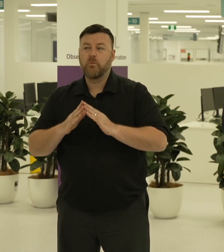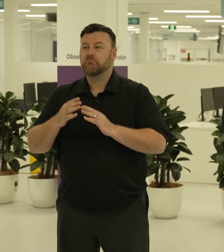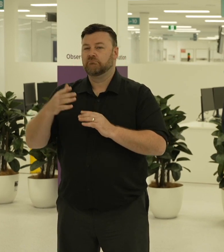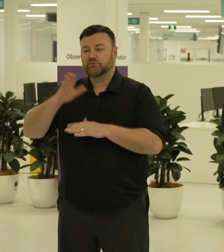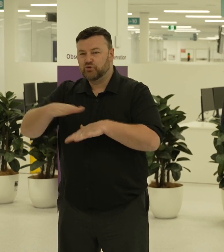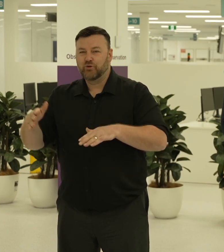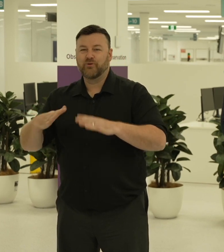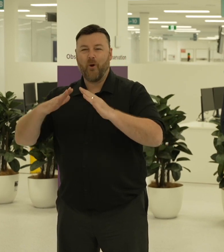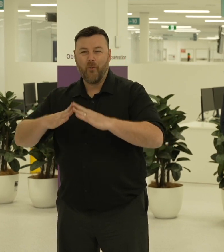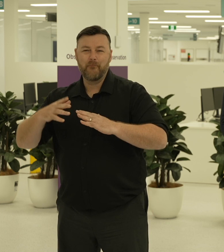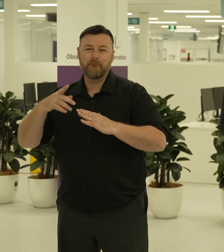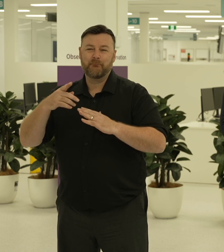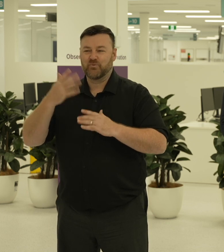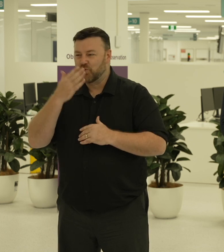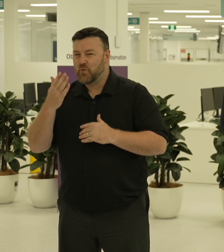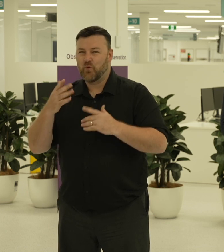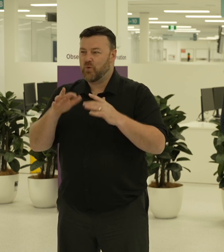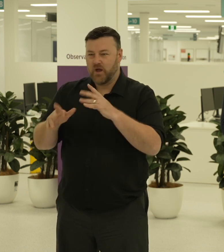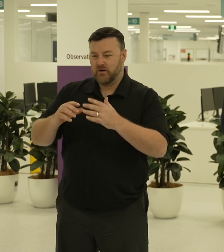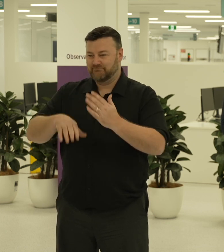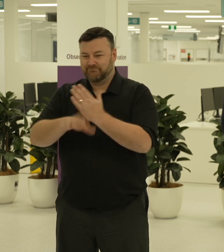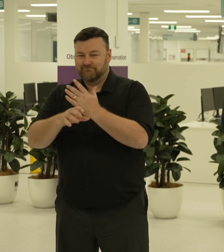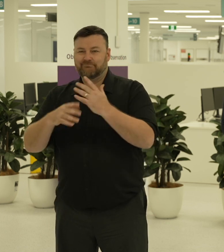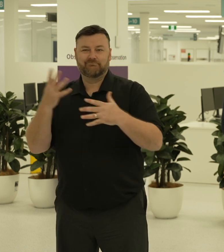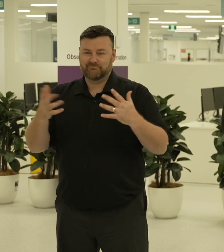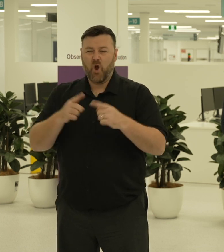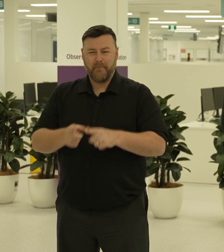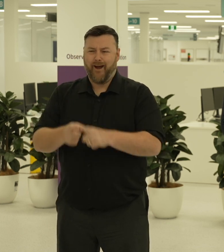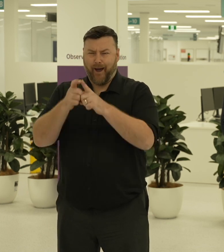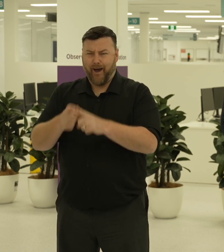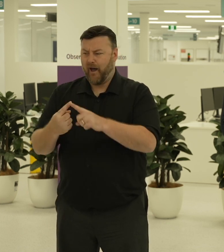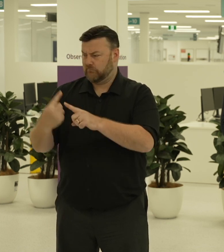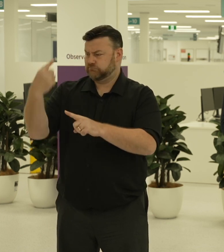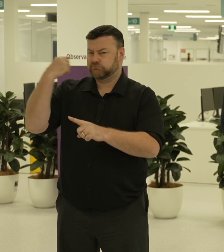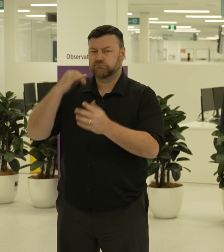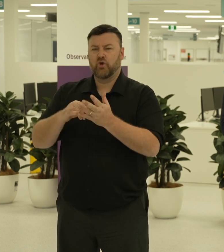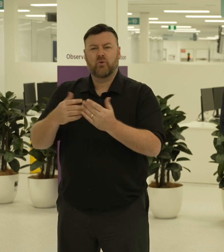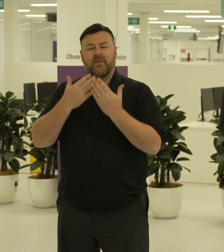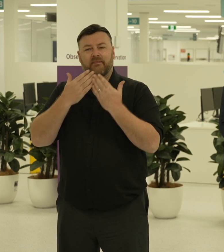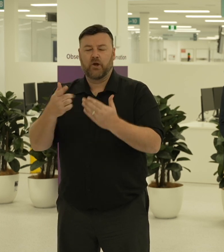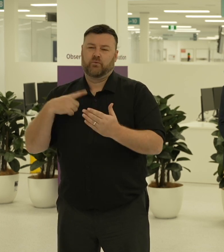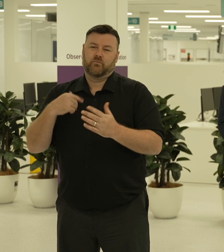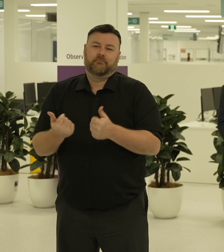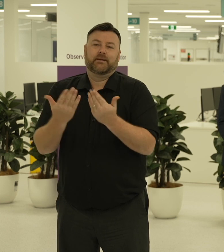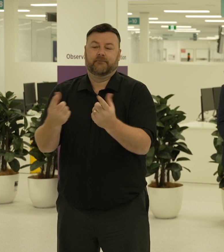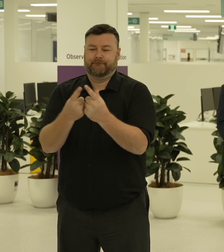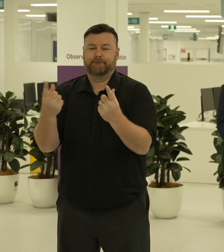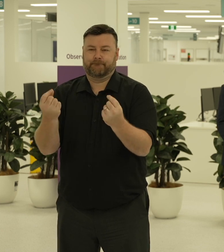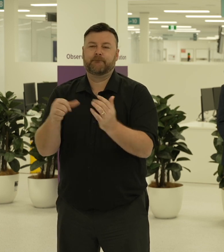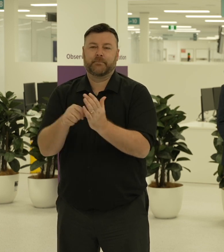tough over this difficult period of time. And I want to thank all parents. We've said that from the outset, we'll be a government